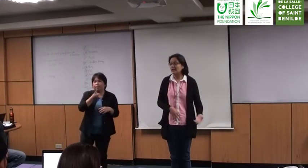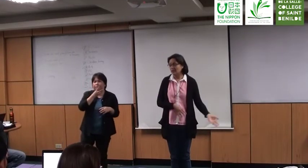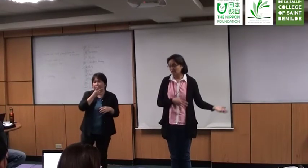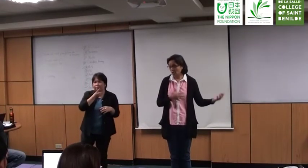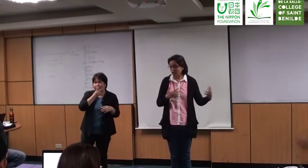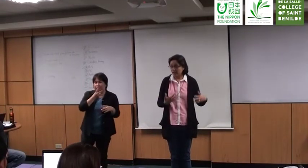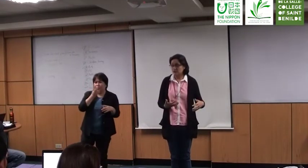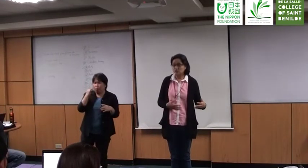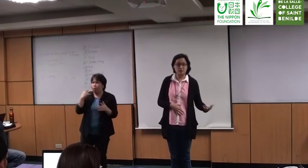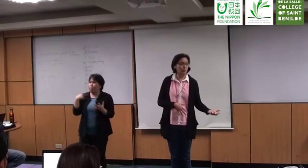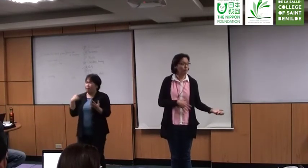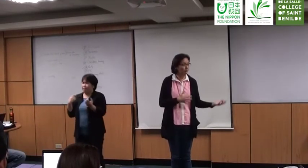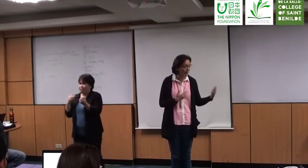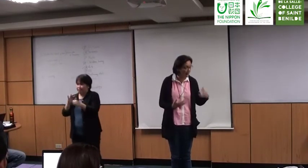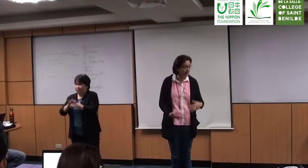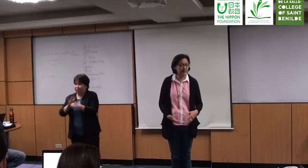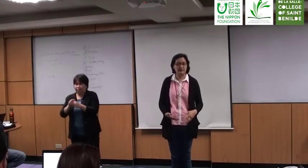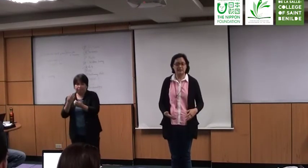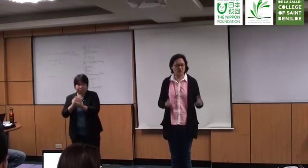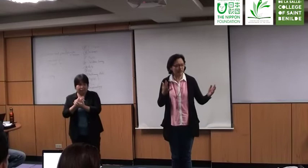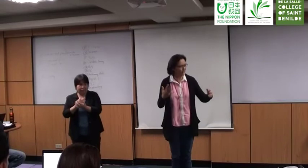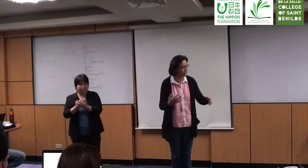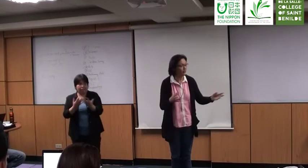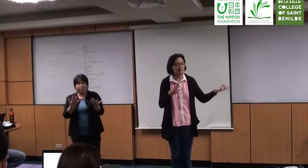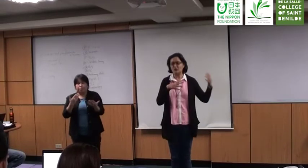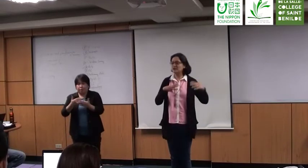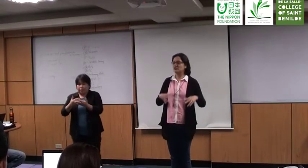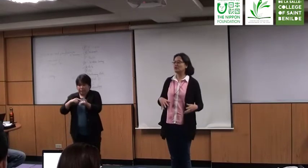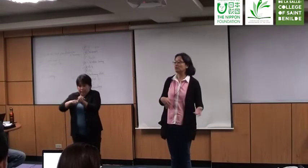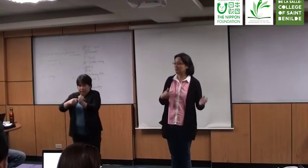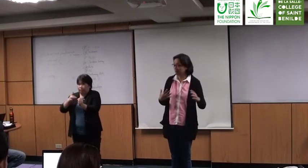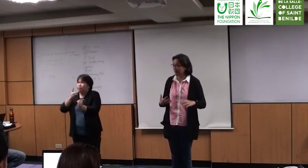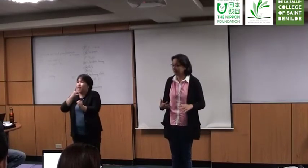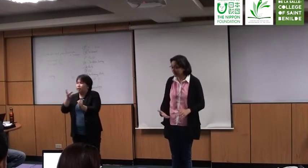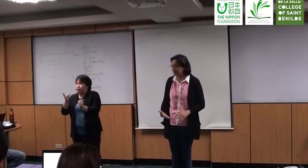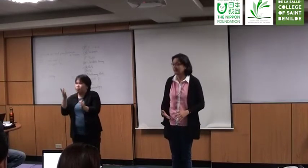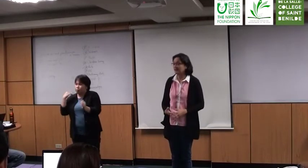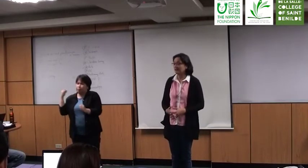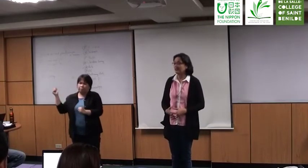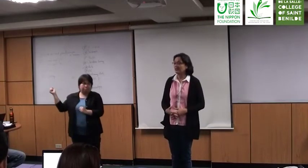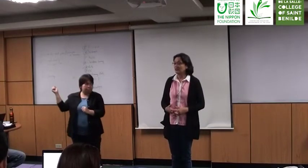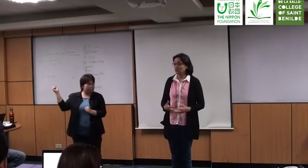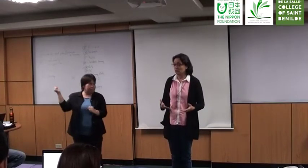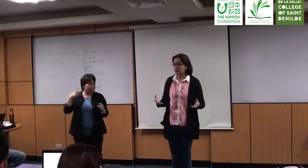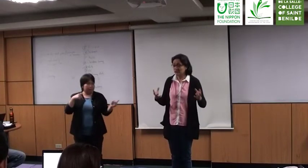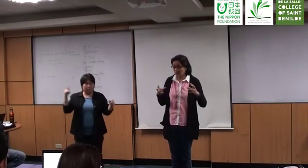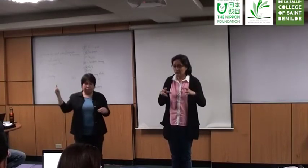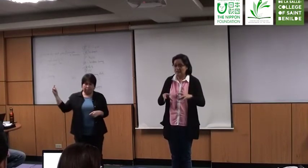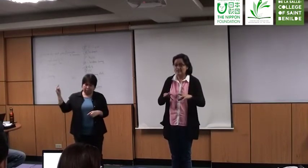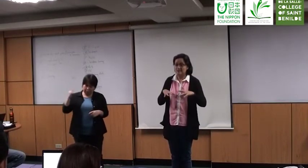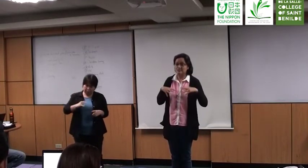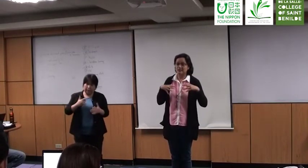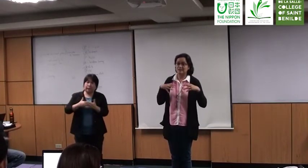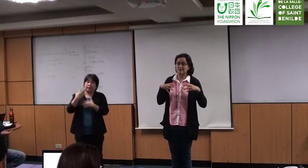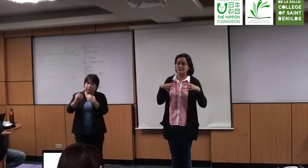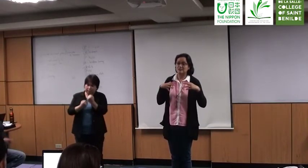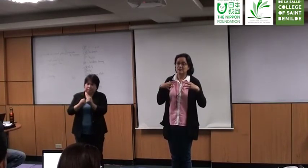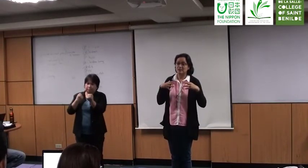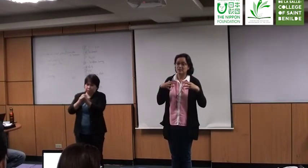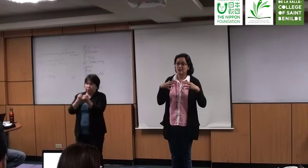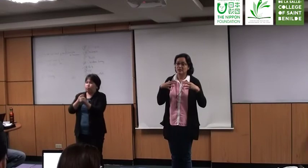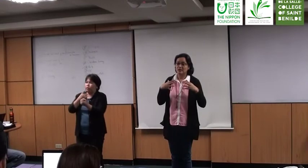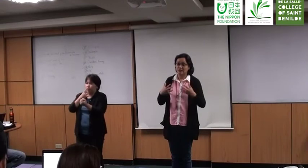sufficient. Laura and Susan will be back. Laura and Susan will be back next year to continually assist